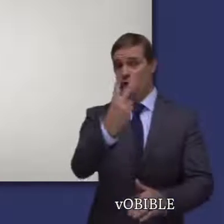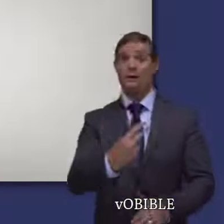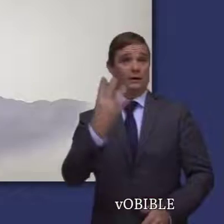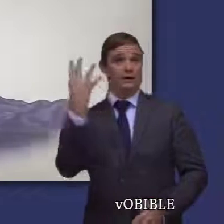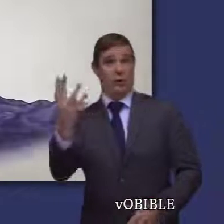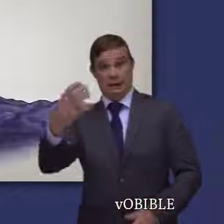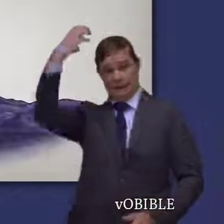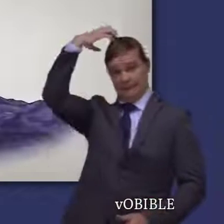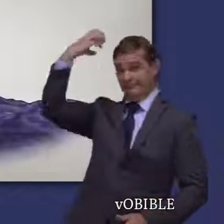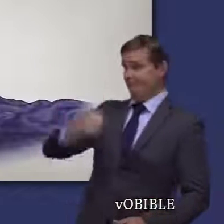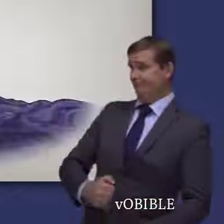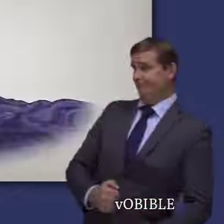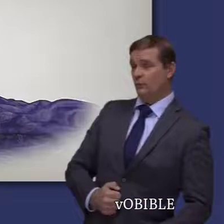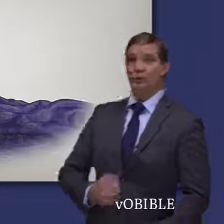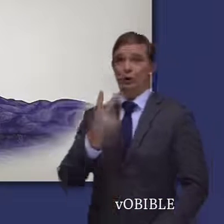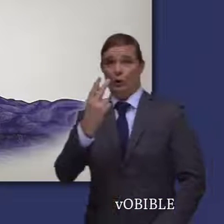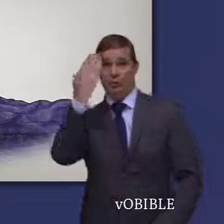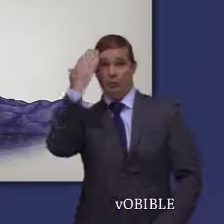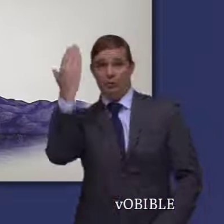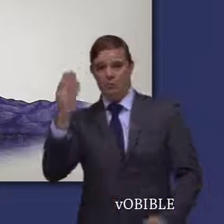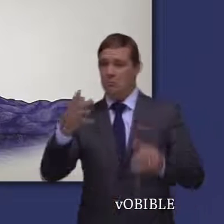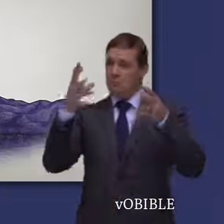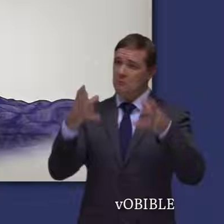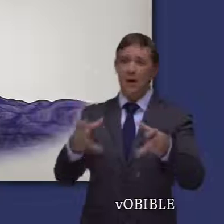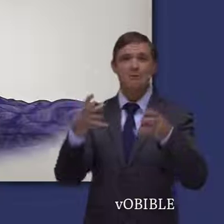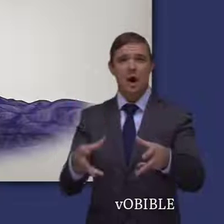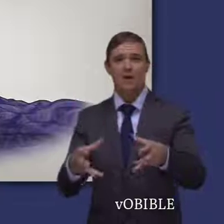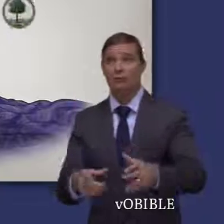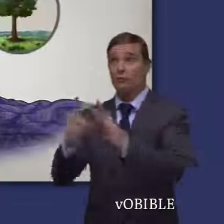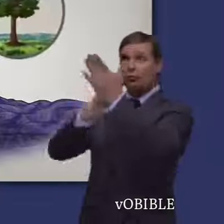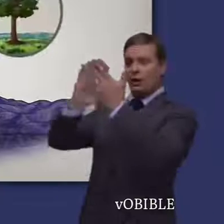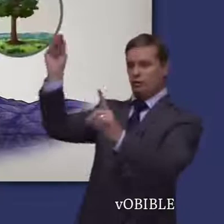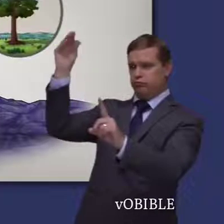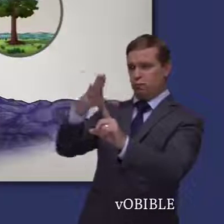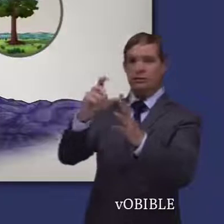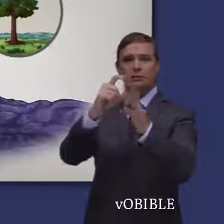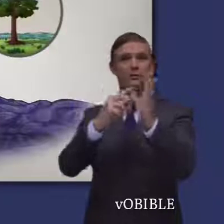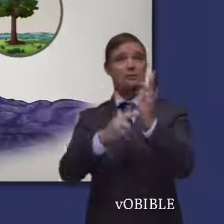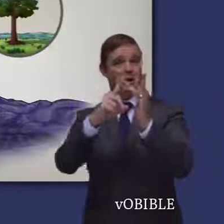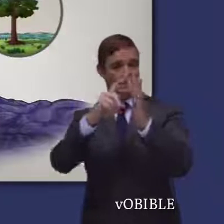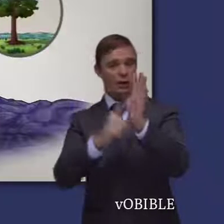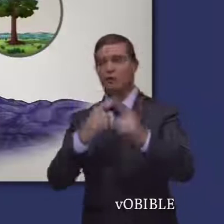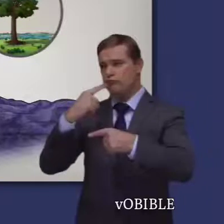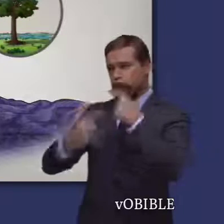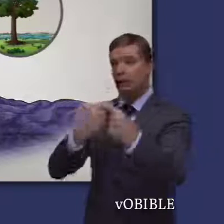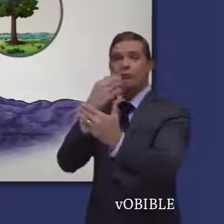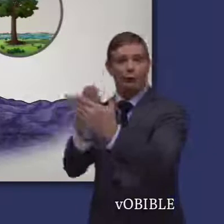Chapters 2 and 4 describe how Jehovah gives Daniel the ability to interpret two of King Nebuchadnezzar's